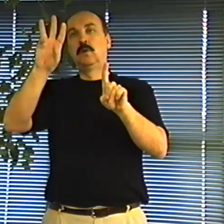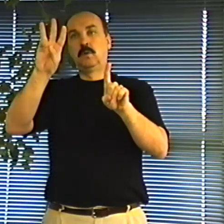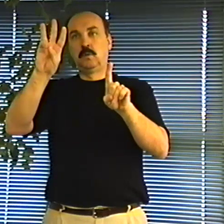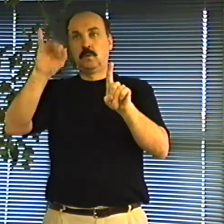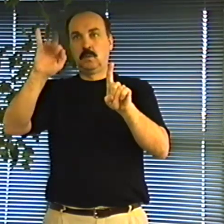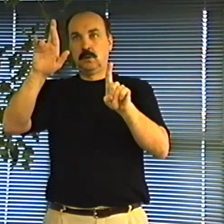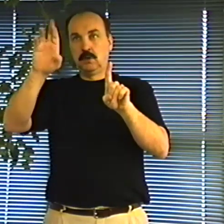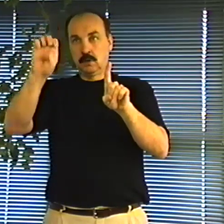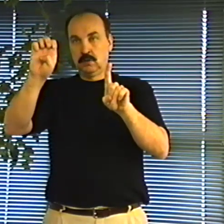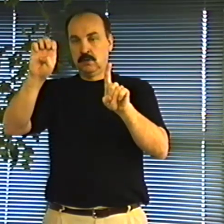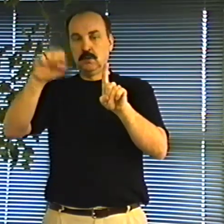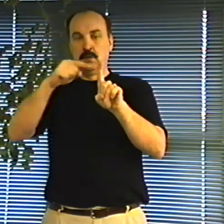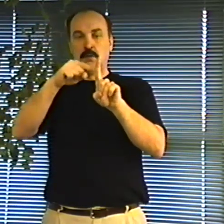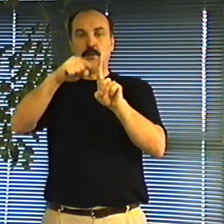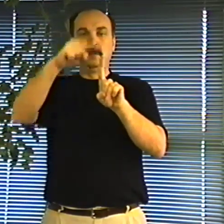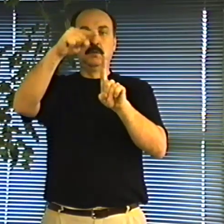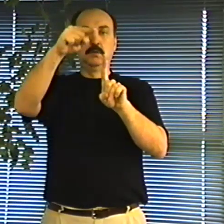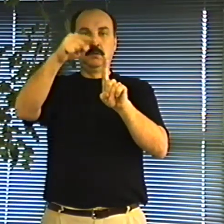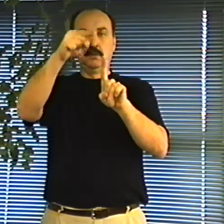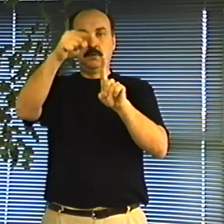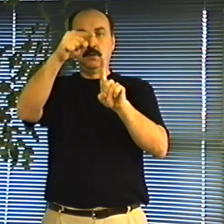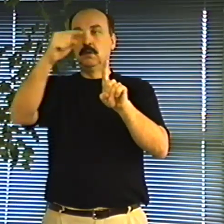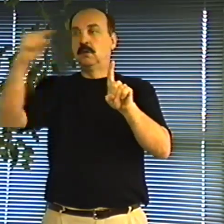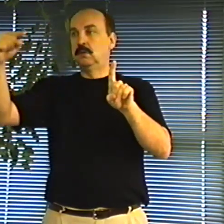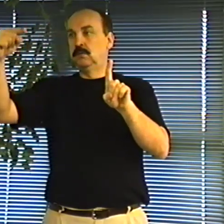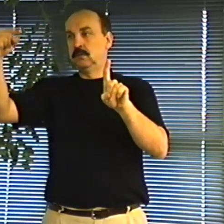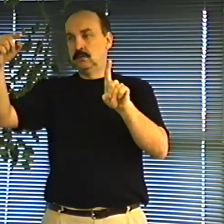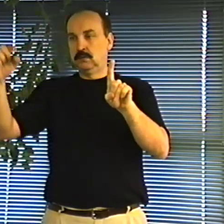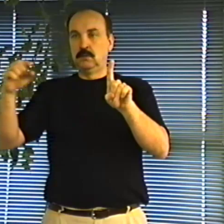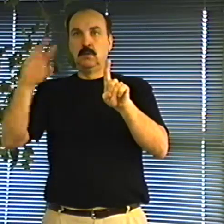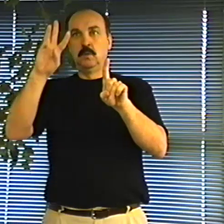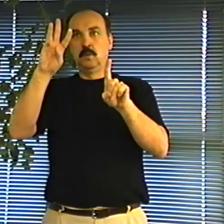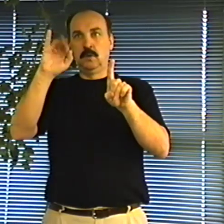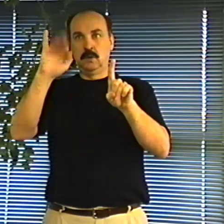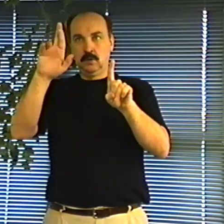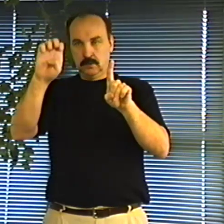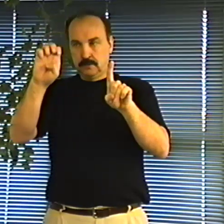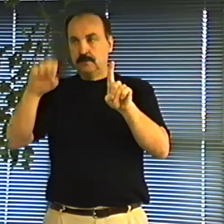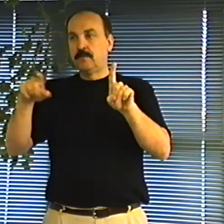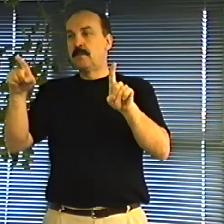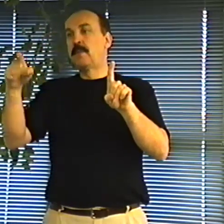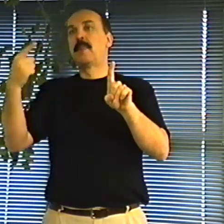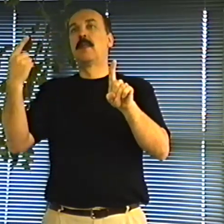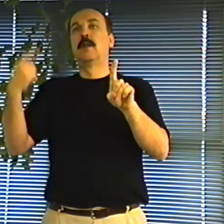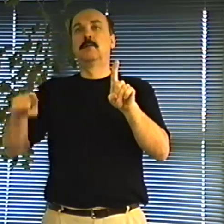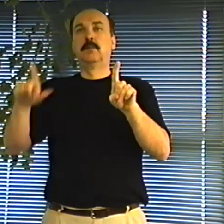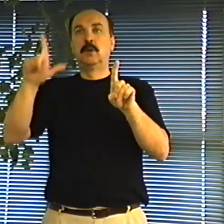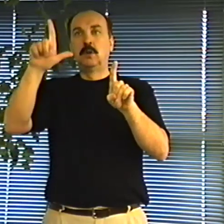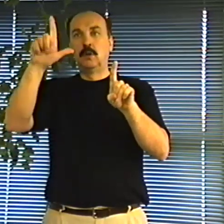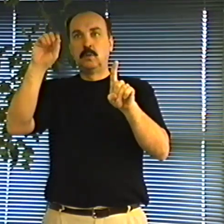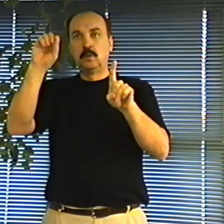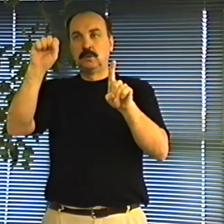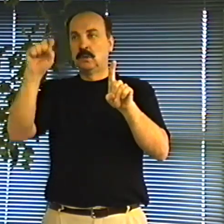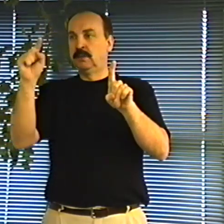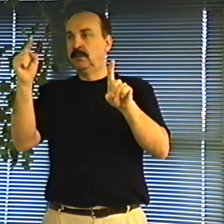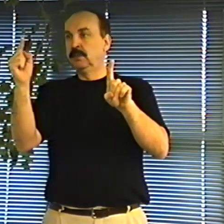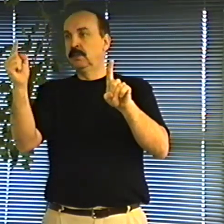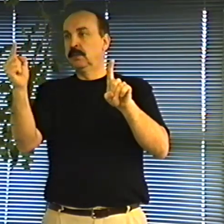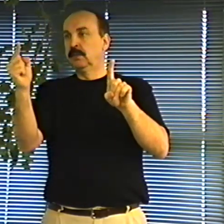opposing ladder. And it was connected to the ladder by a wire on either side. And this wire had come